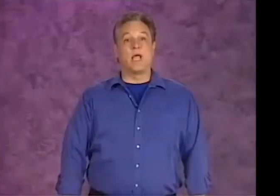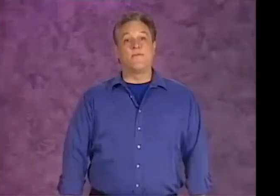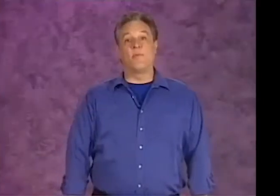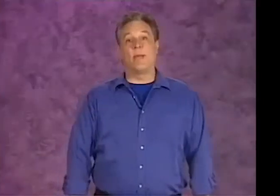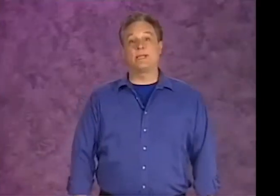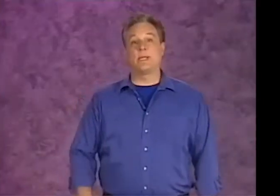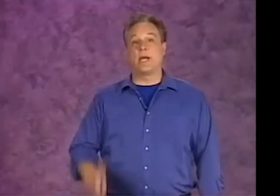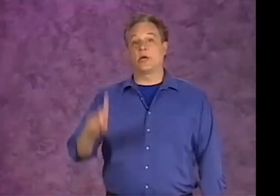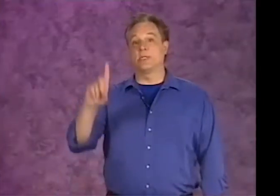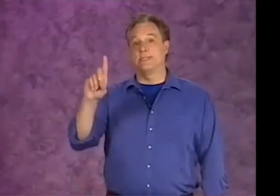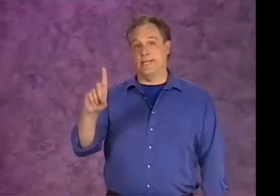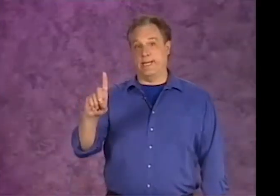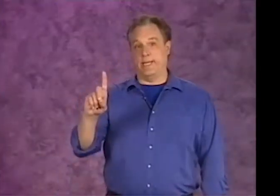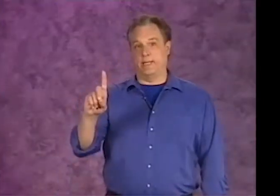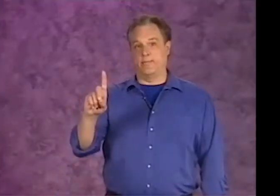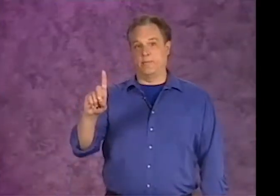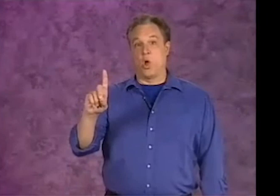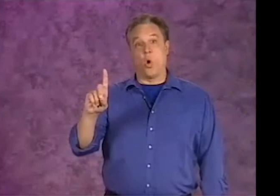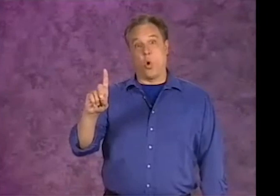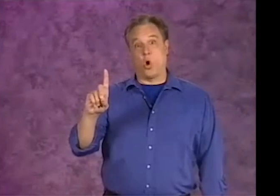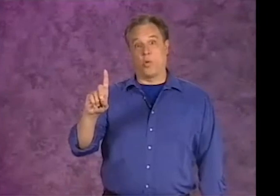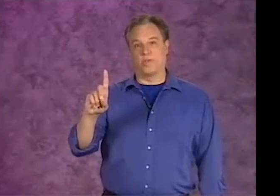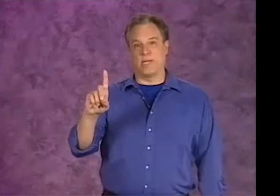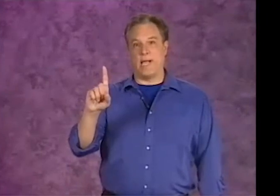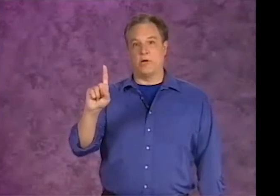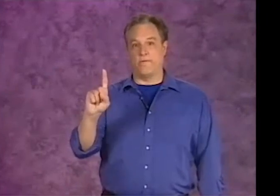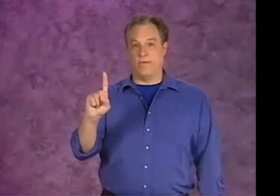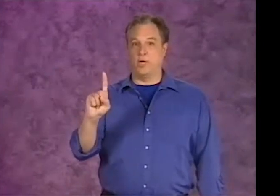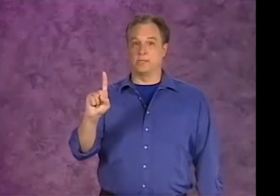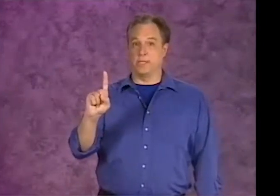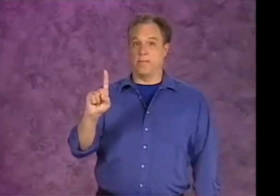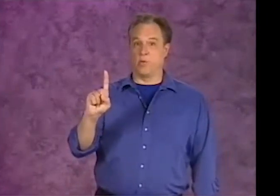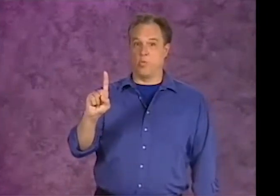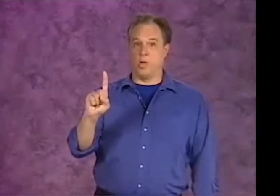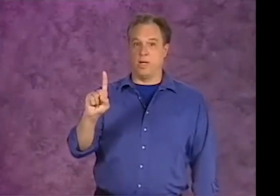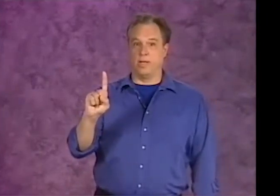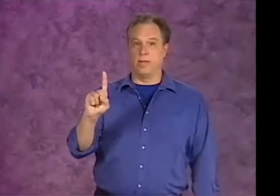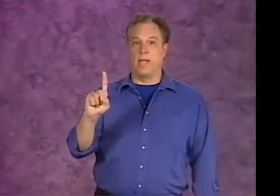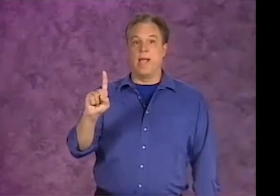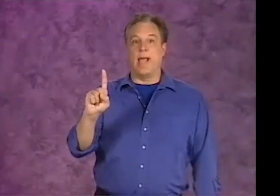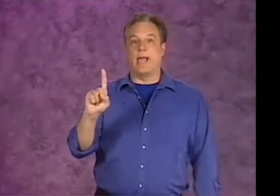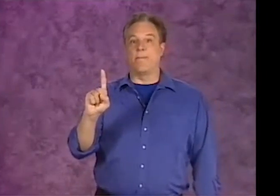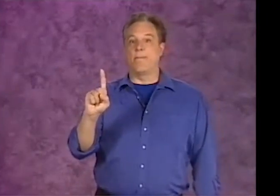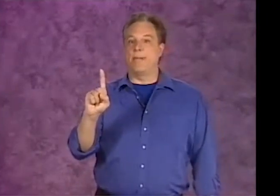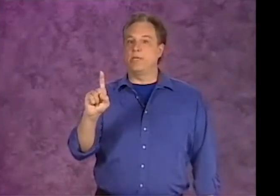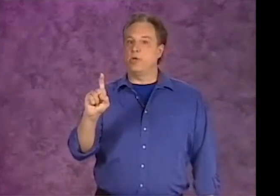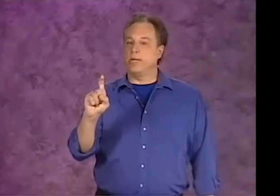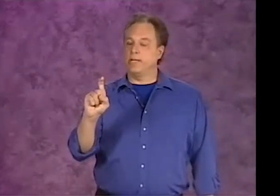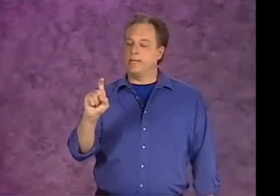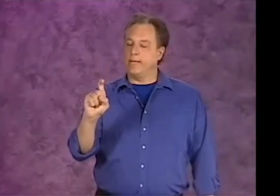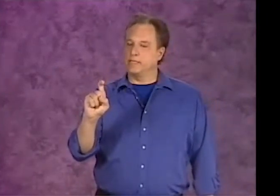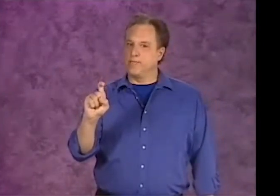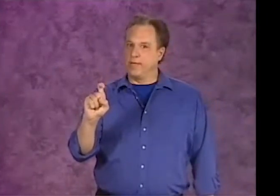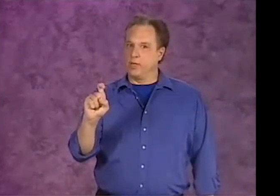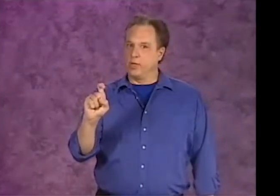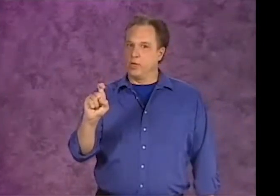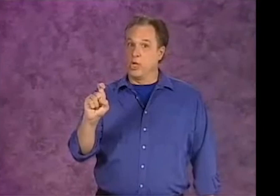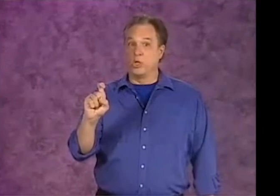If you make the letter D, or with tighter fingers the number 1, and bend your index finger,